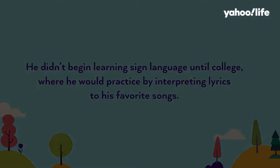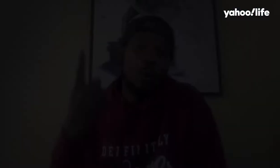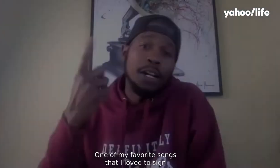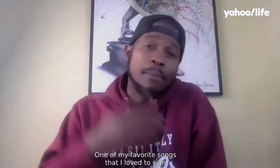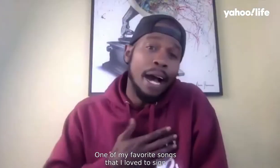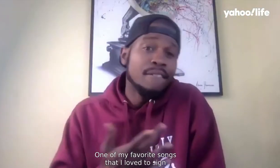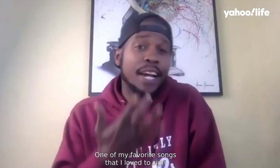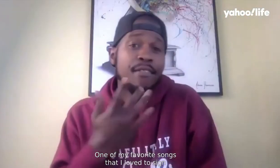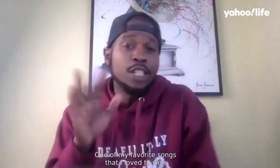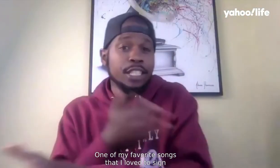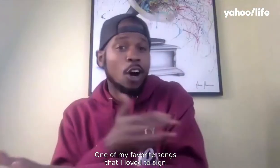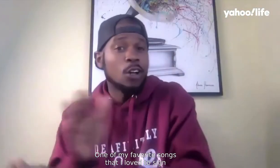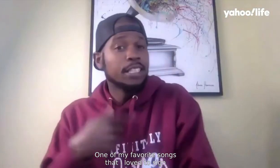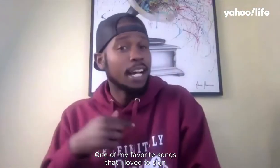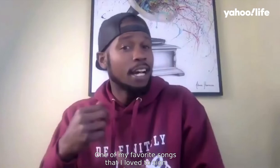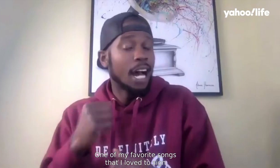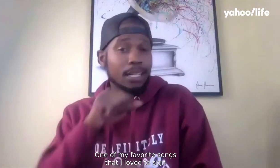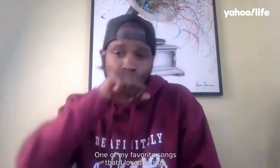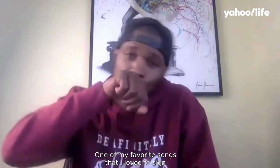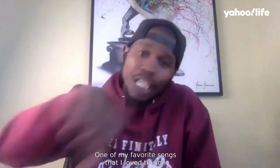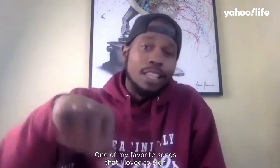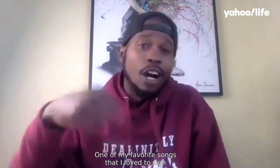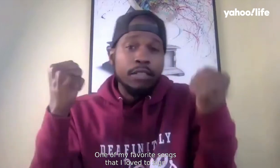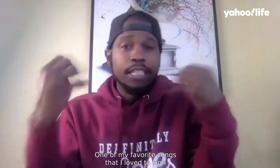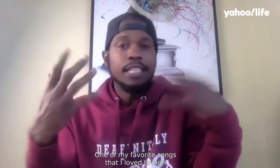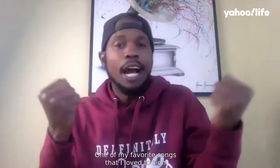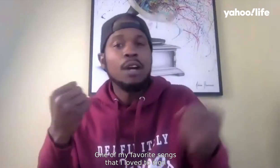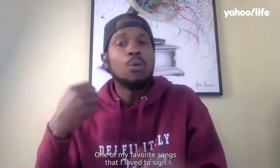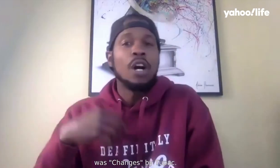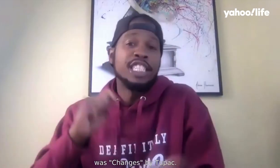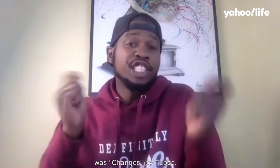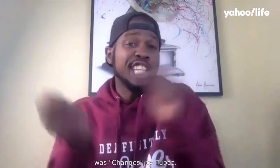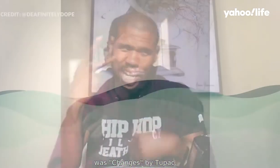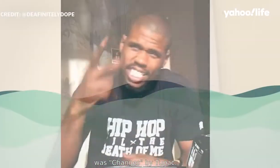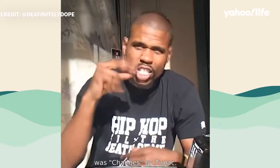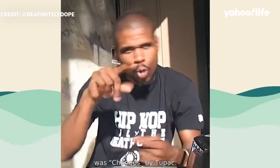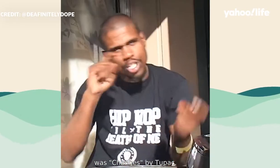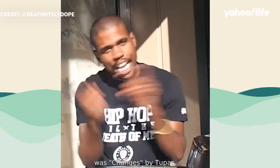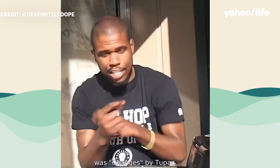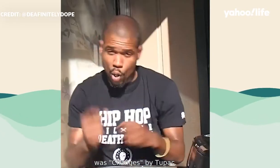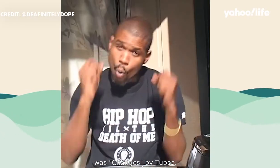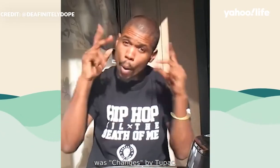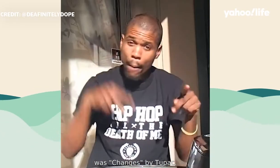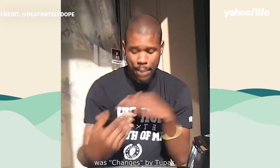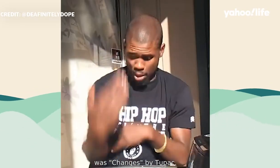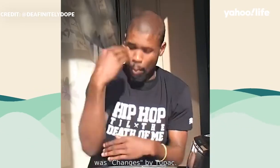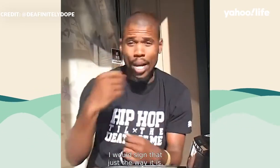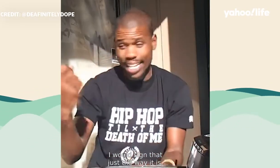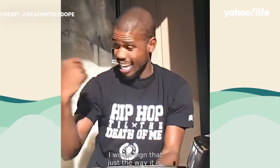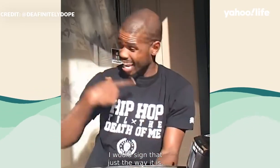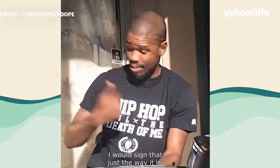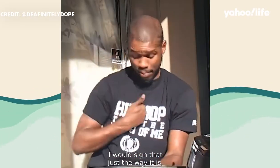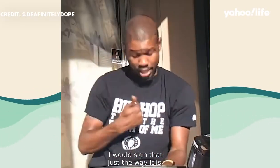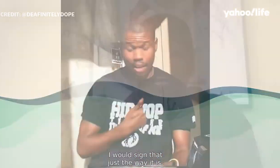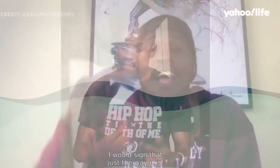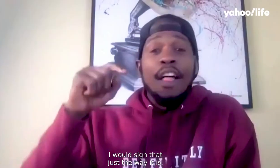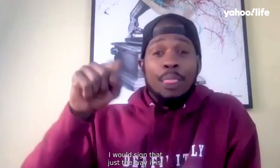One of my favorite songs that I love to sign was Chainz by Tupac. I was signed,